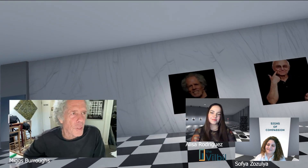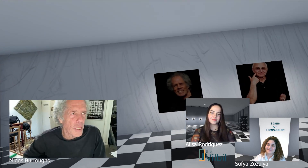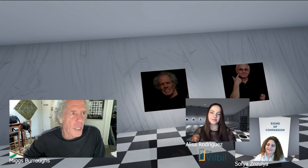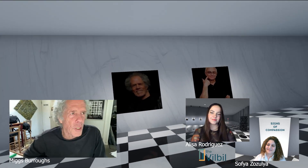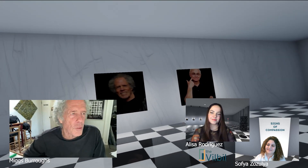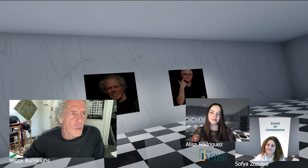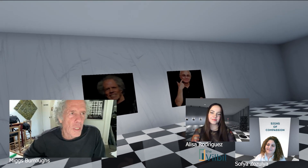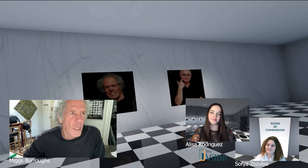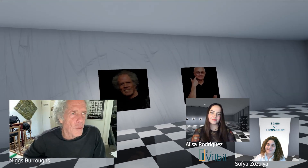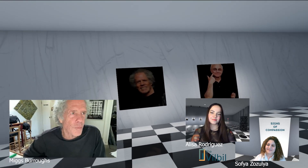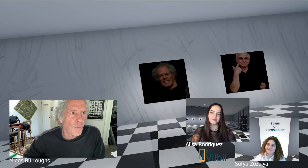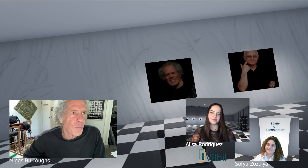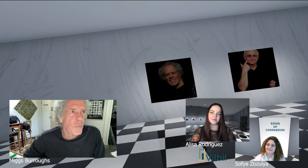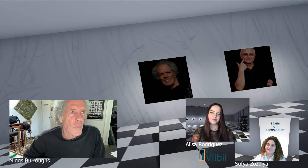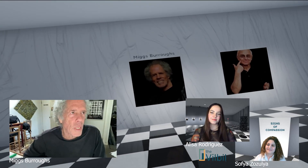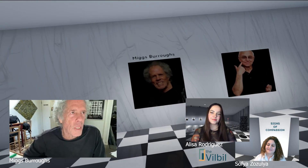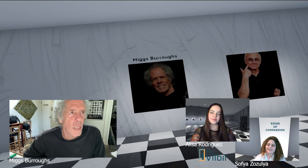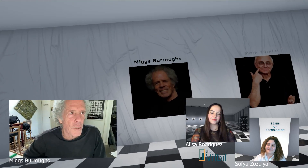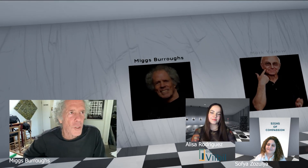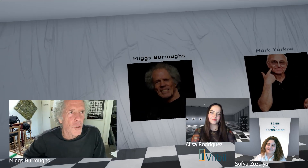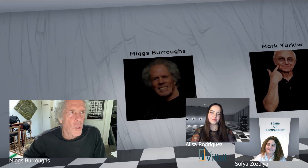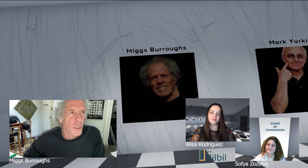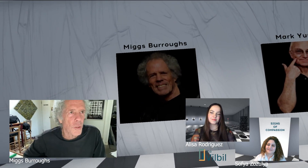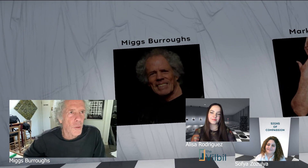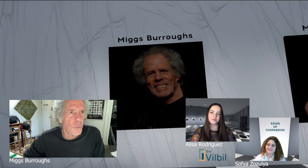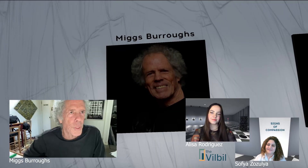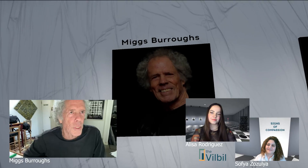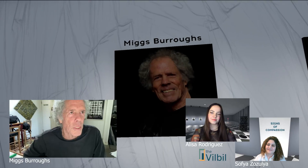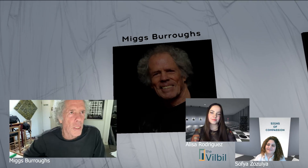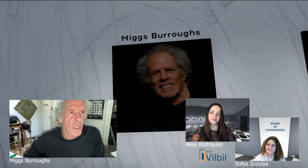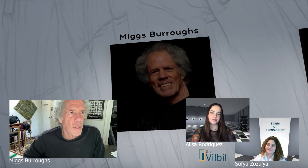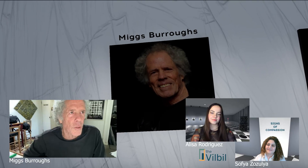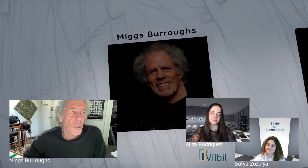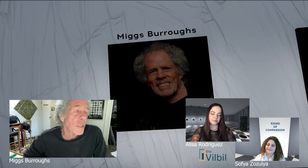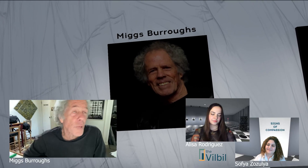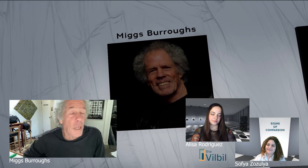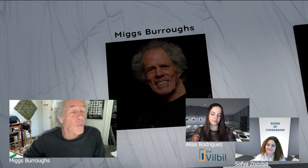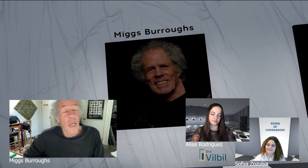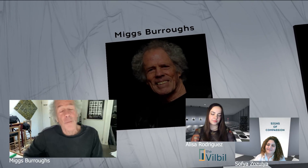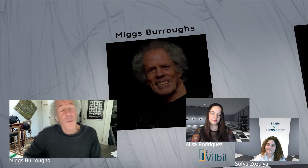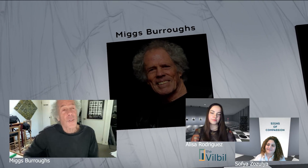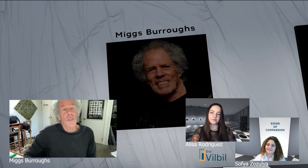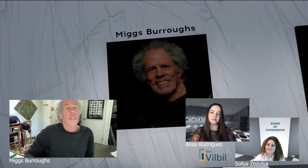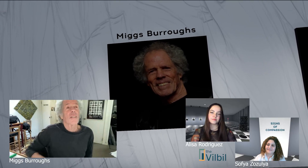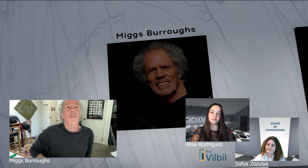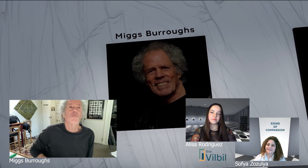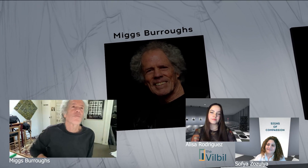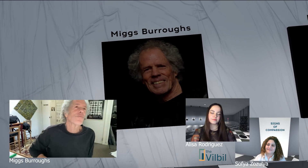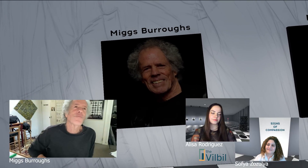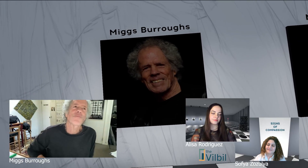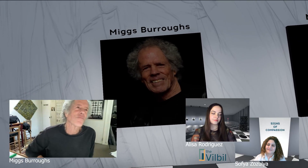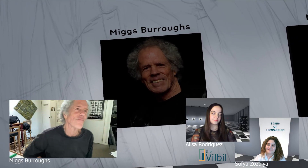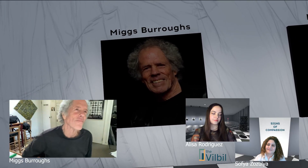thing. I just want to be, so who am I? I'm just